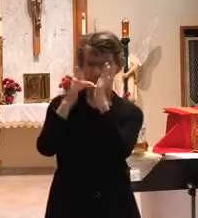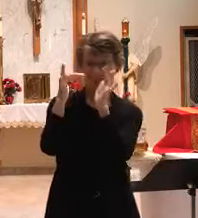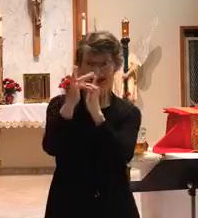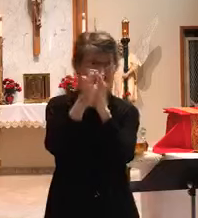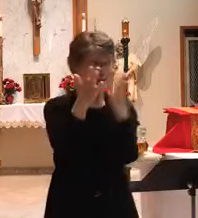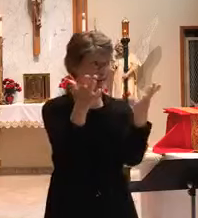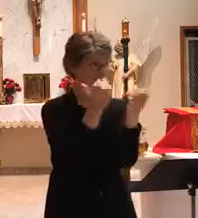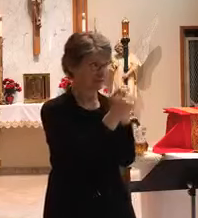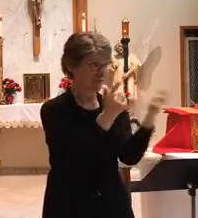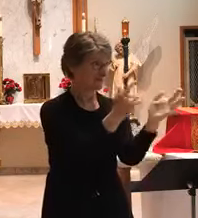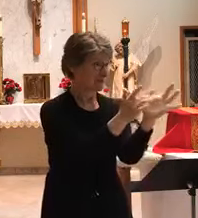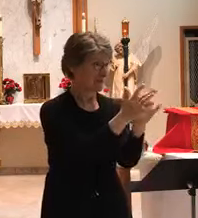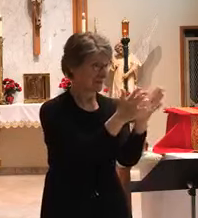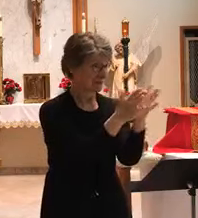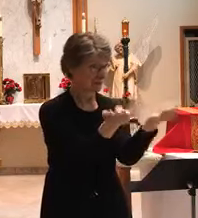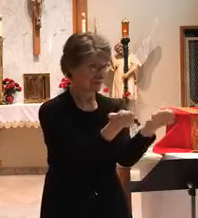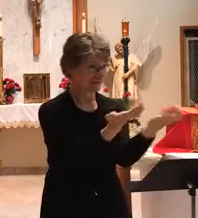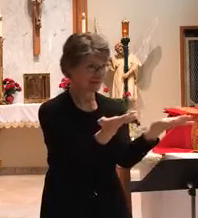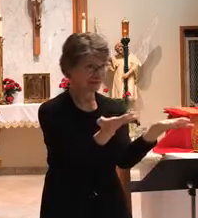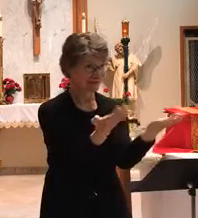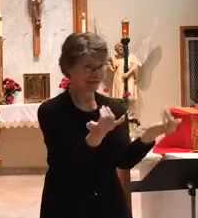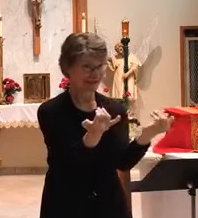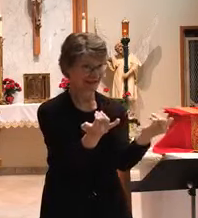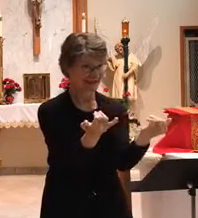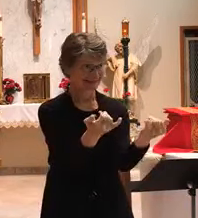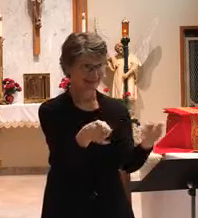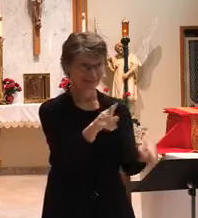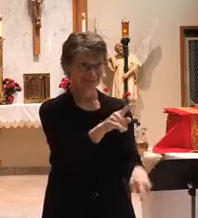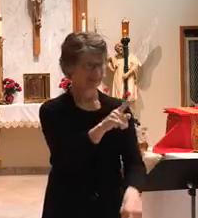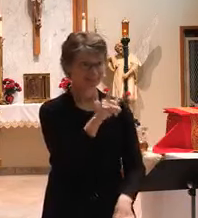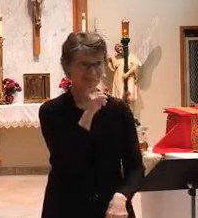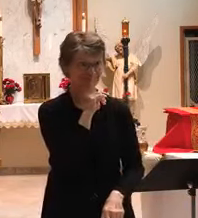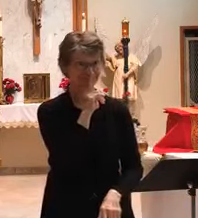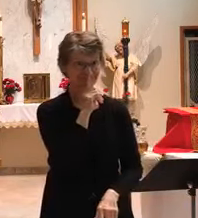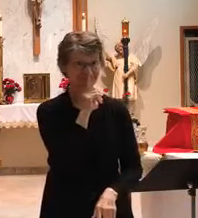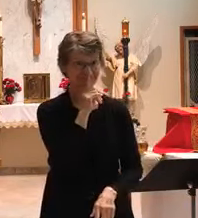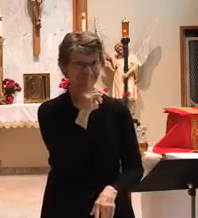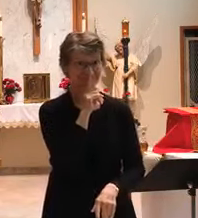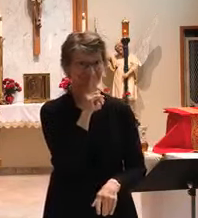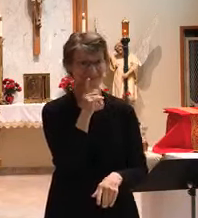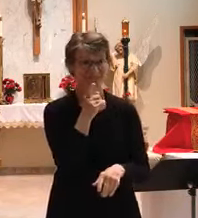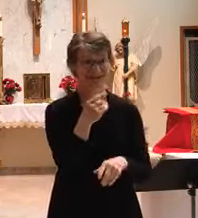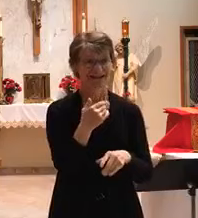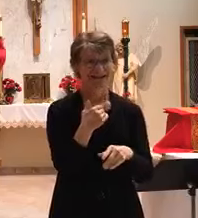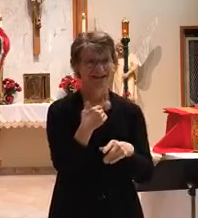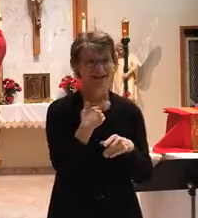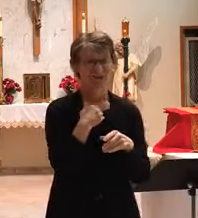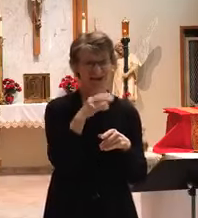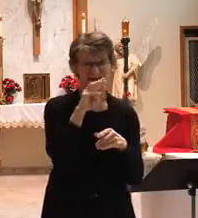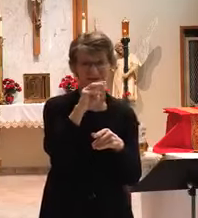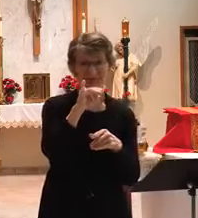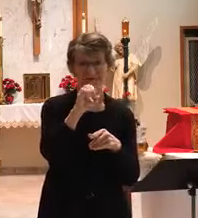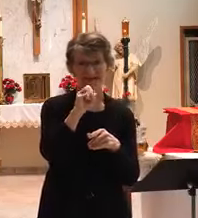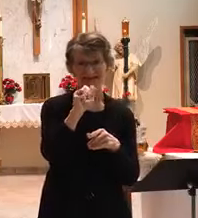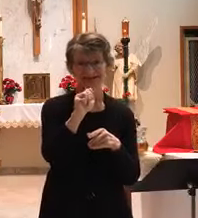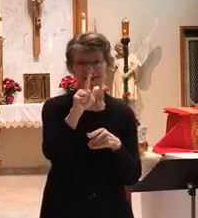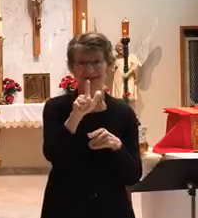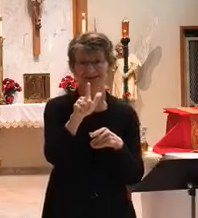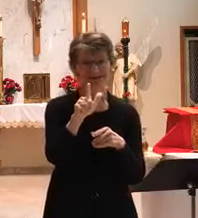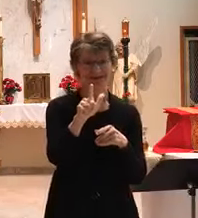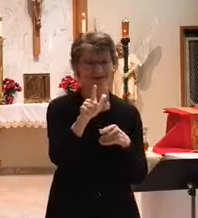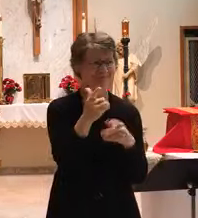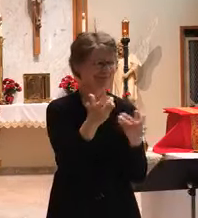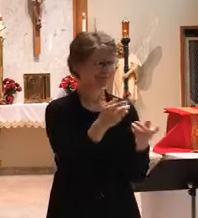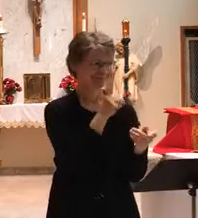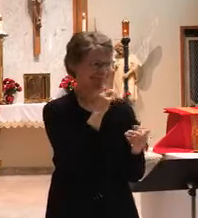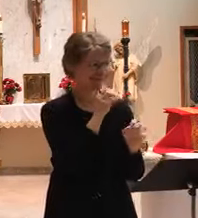does everyone have their Bible with them? That's right. We don't even have missalettes or hymn books in the pews. What am I talking about,